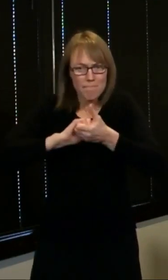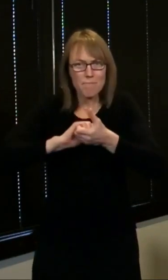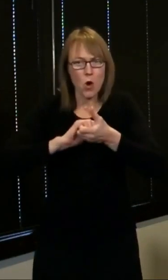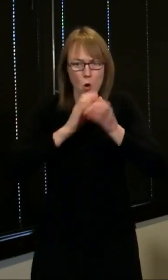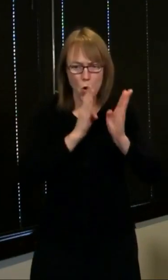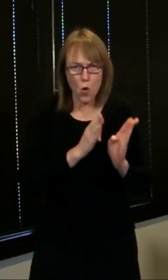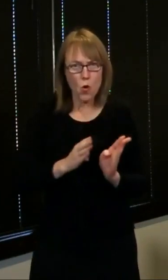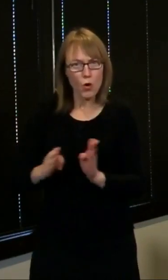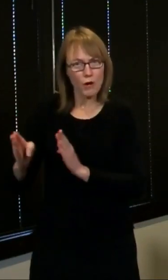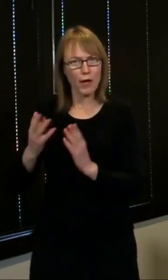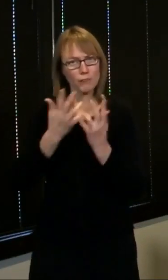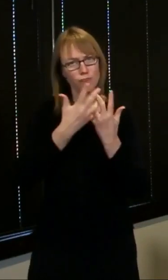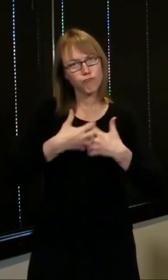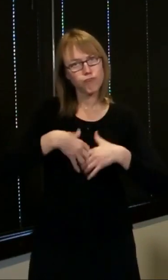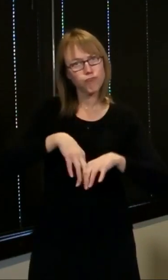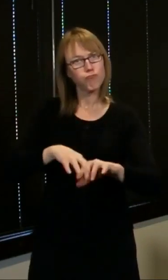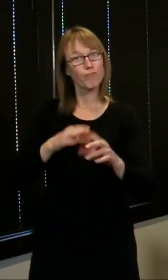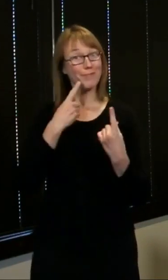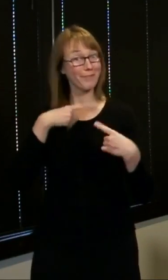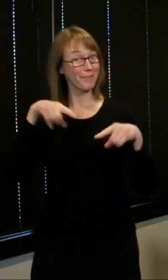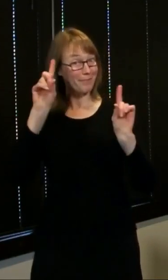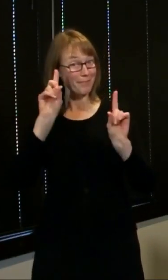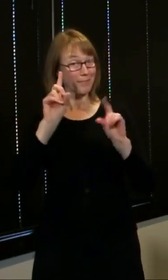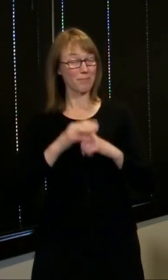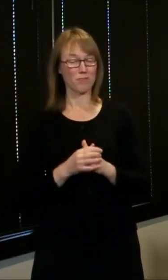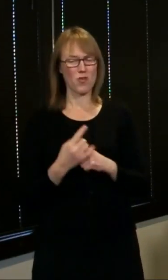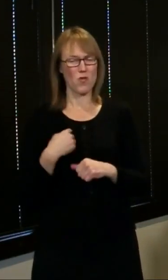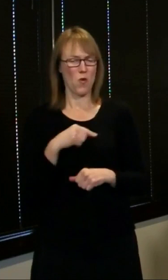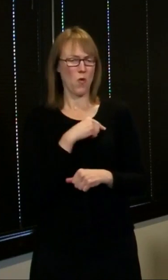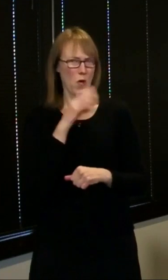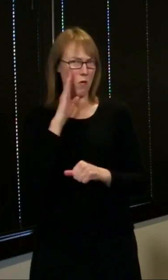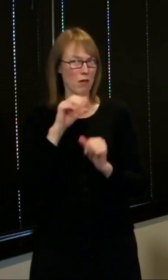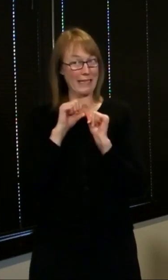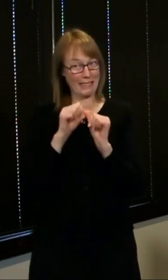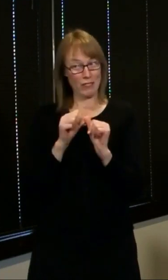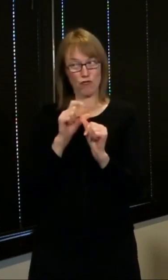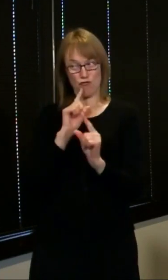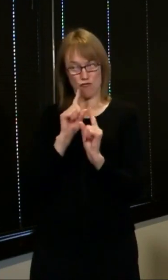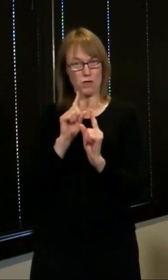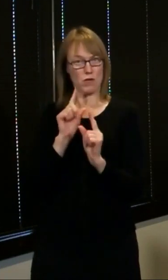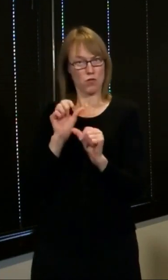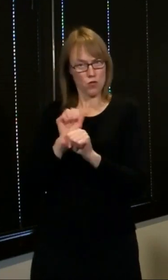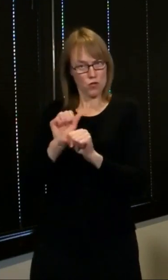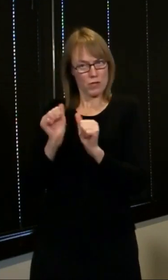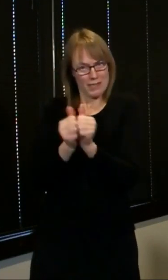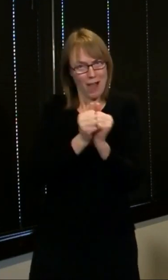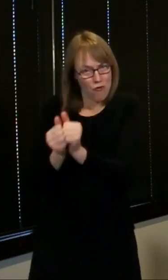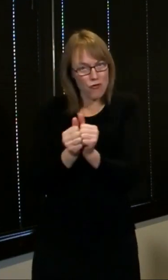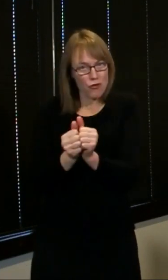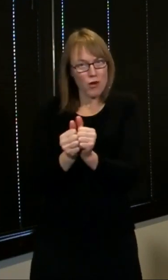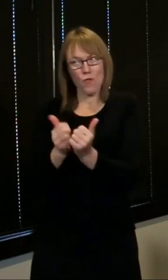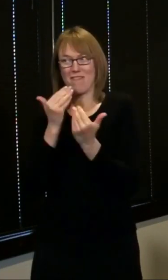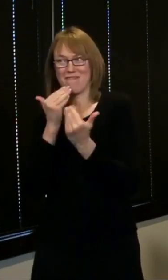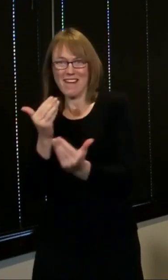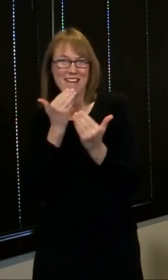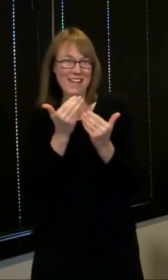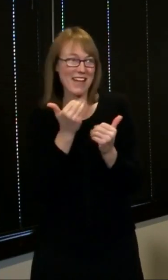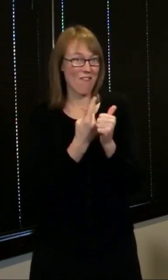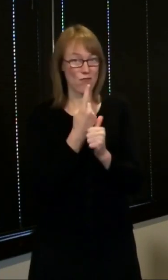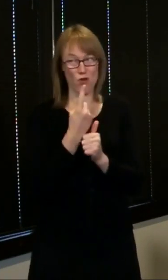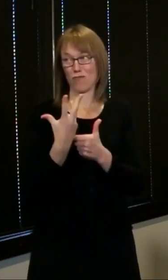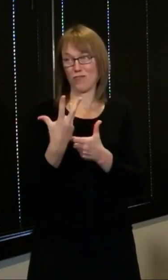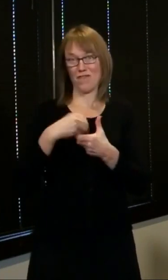in order for this to work, and we'll continue to do that. And I want to thank all of our partners throughout Region C